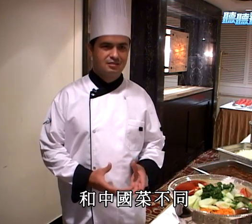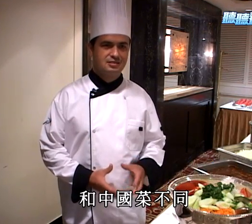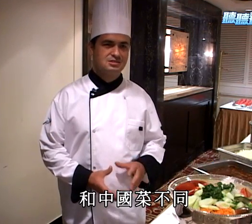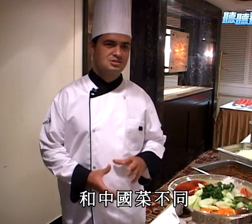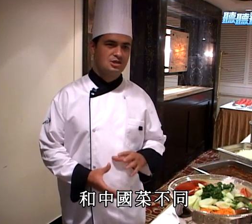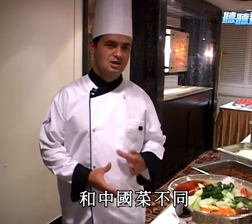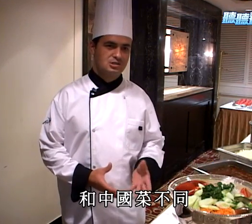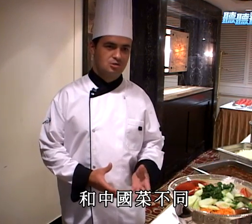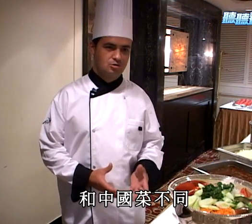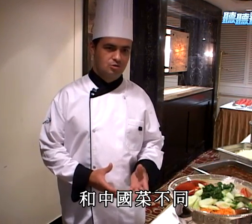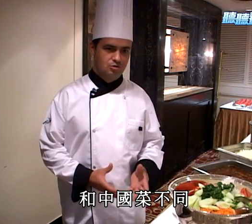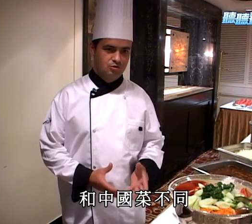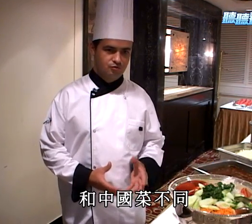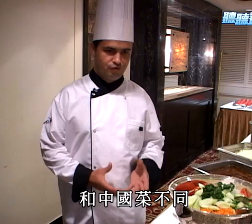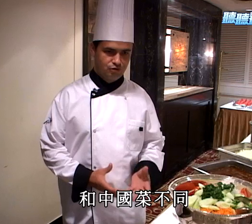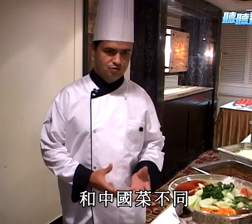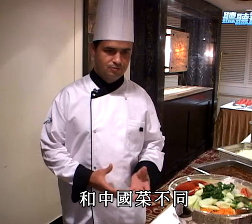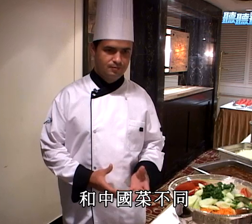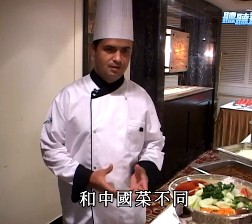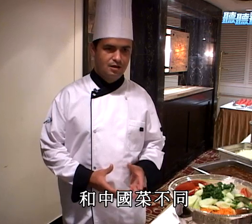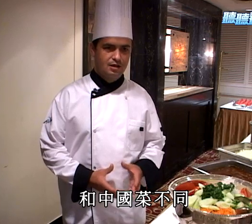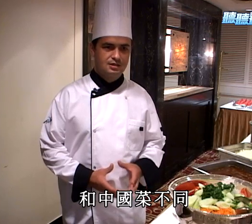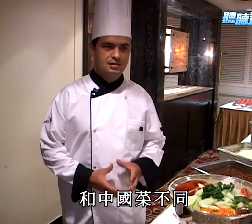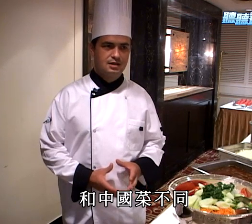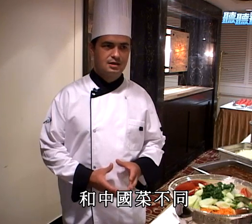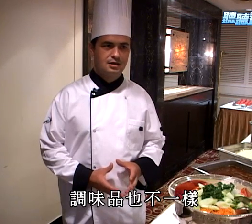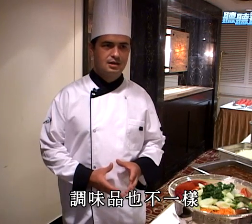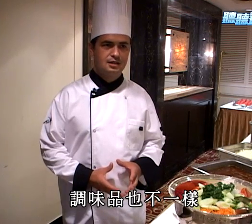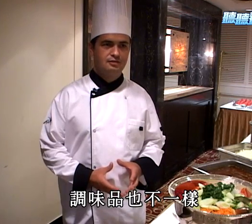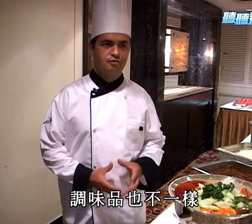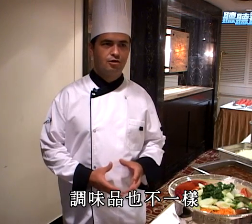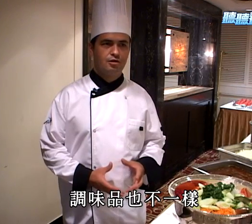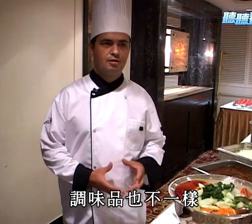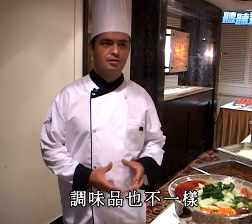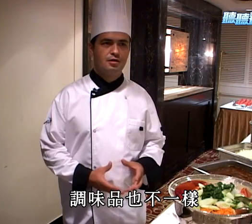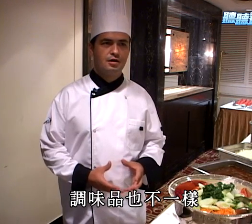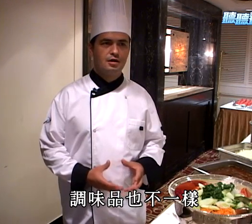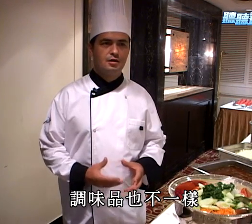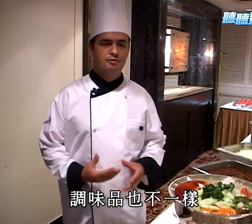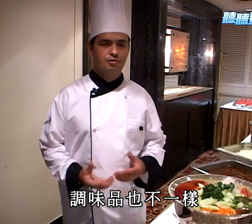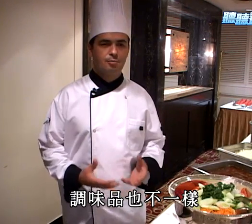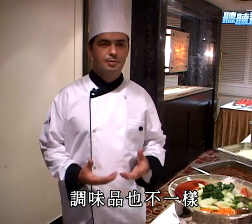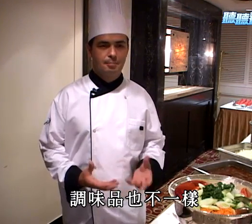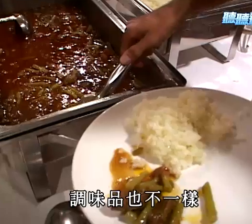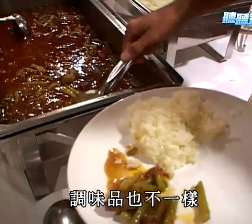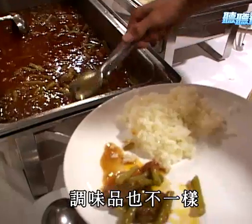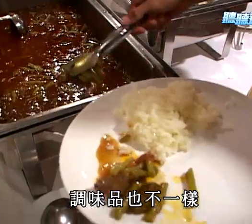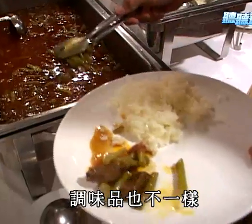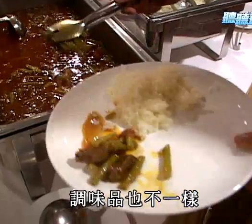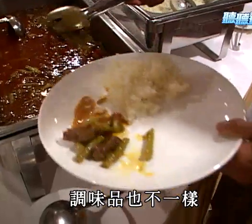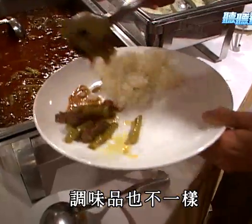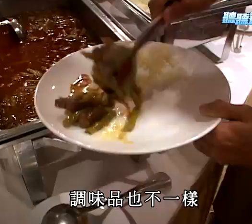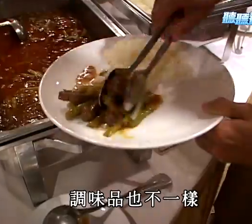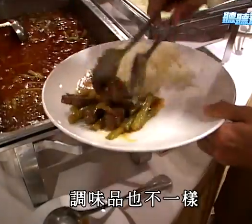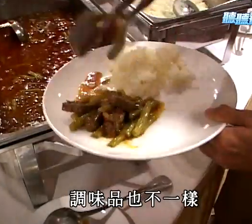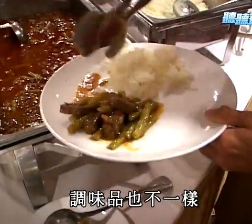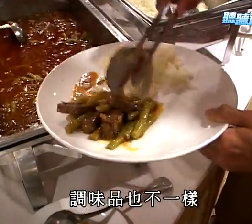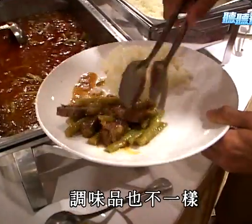is Chinese food. And for pepper is different.